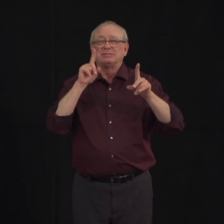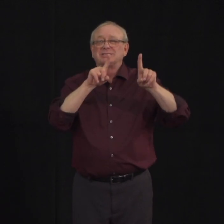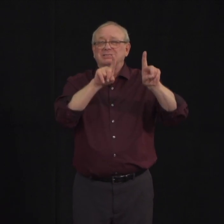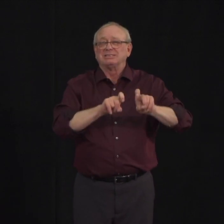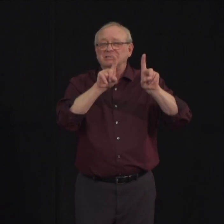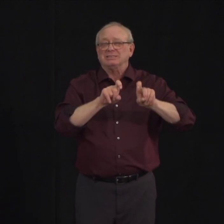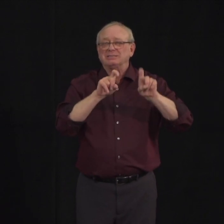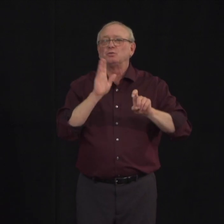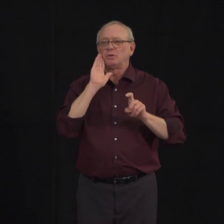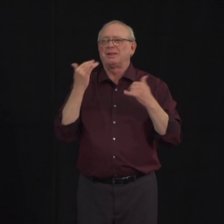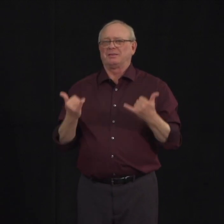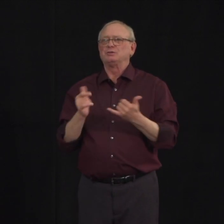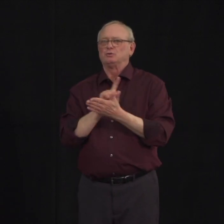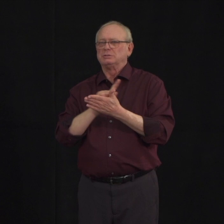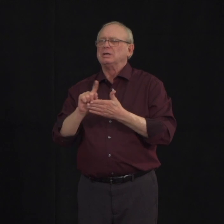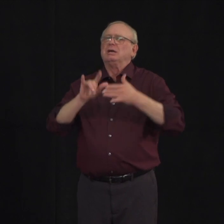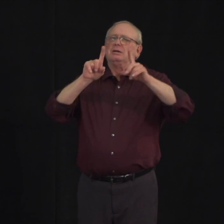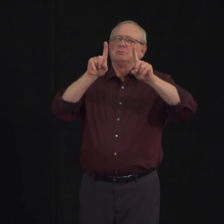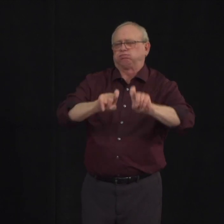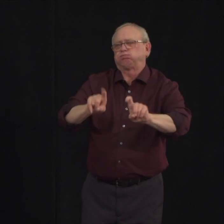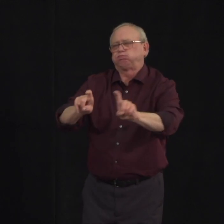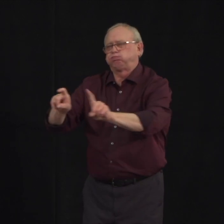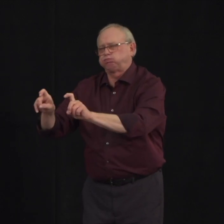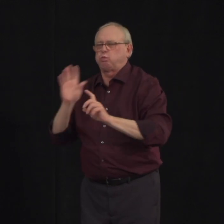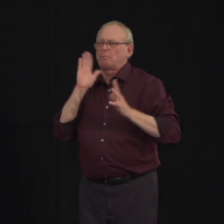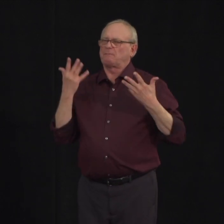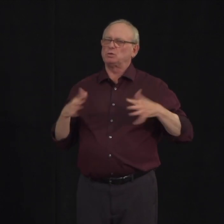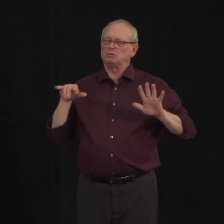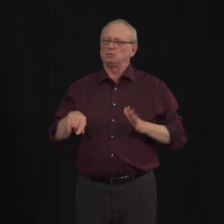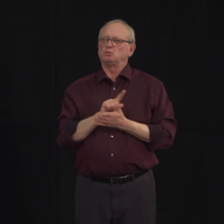lives. The virus is still with us, and we must